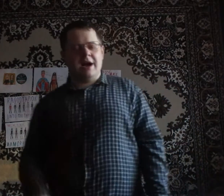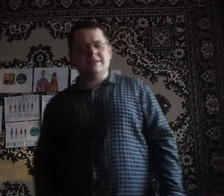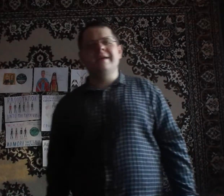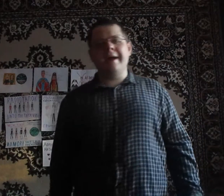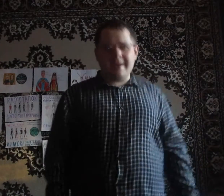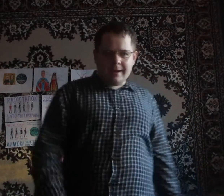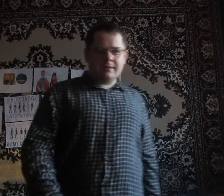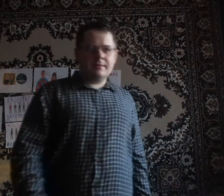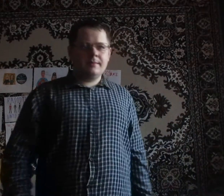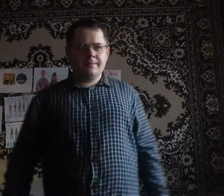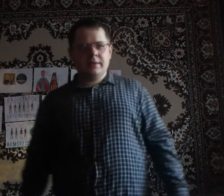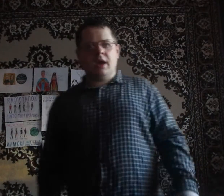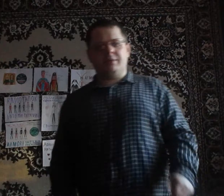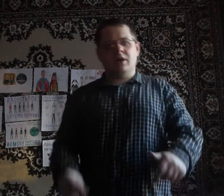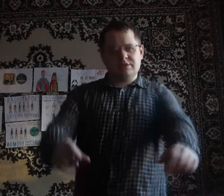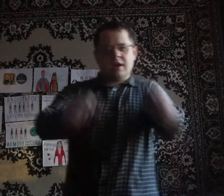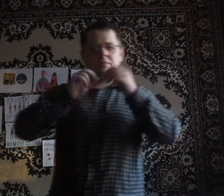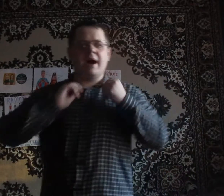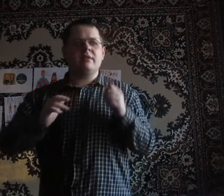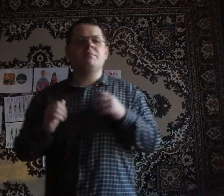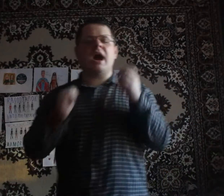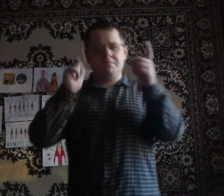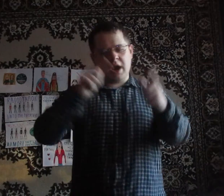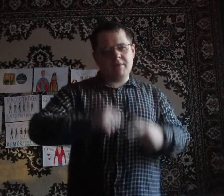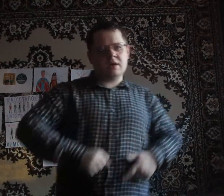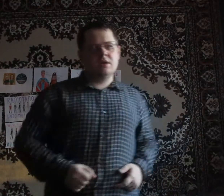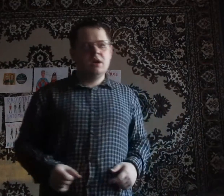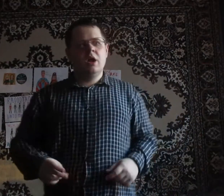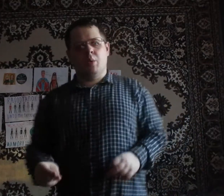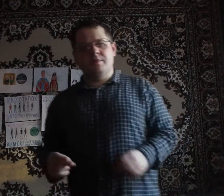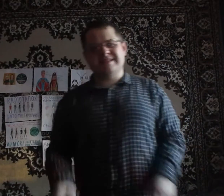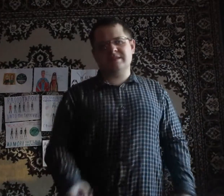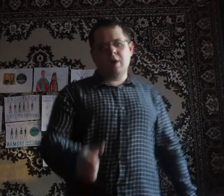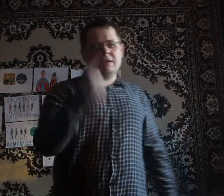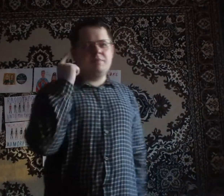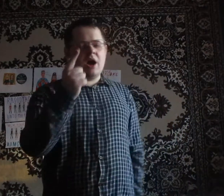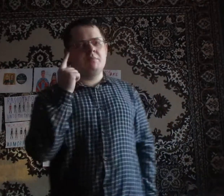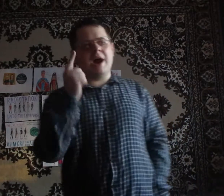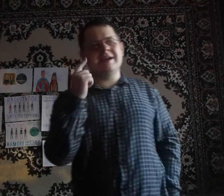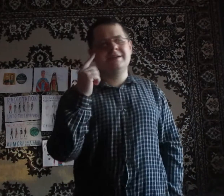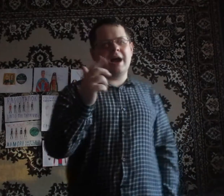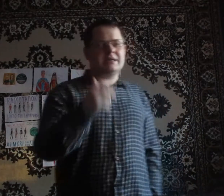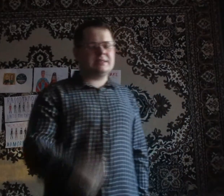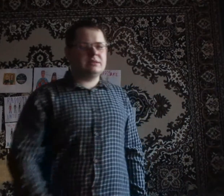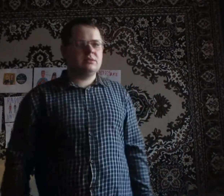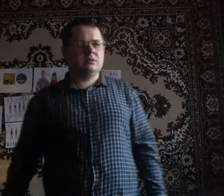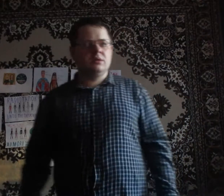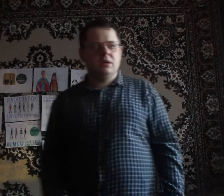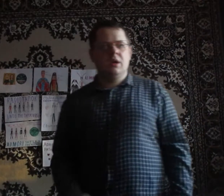guys, yeah. I'm going to bury my brother. This is one by my guys.